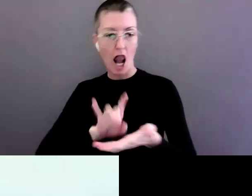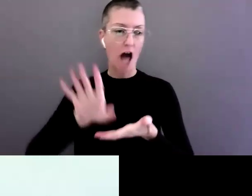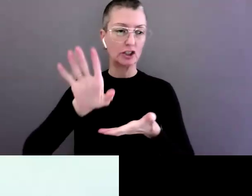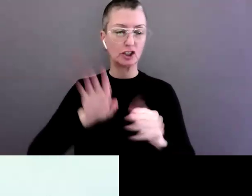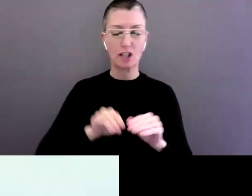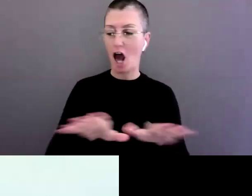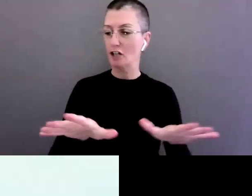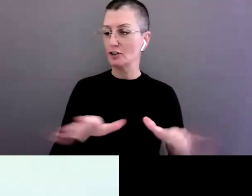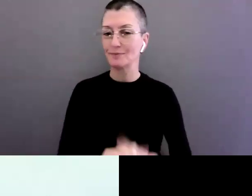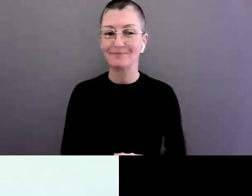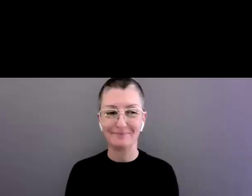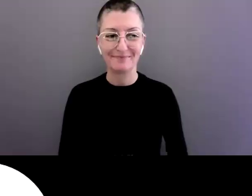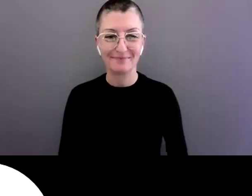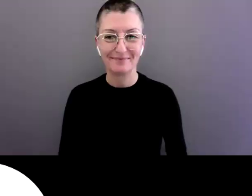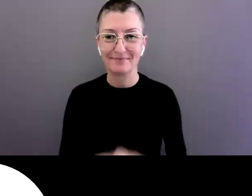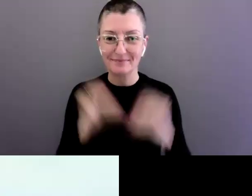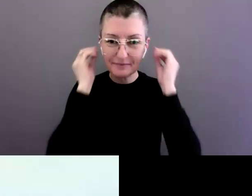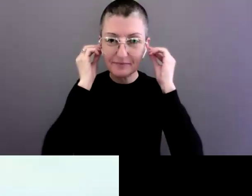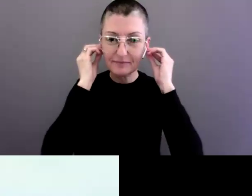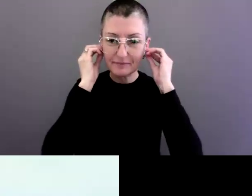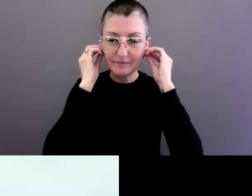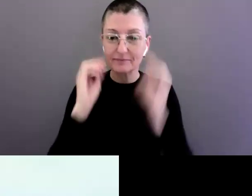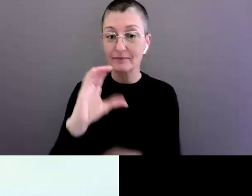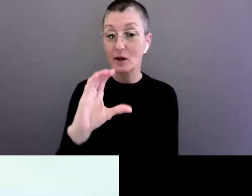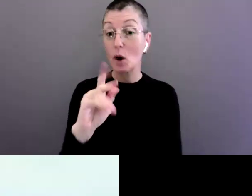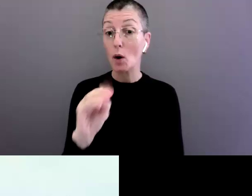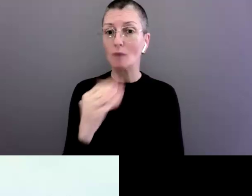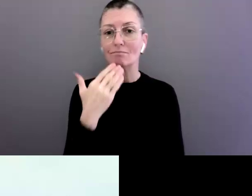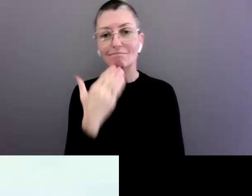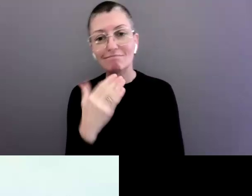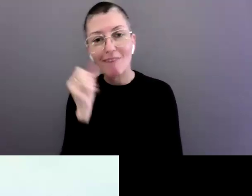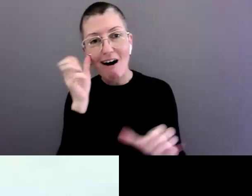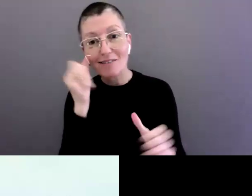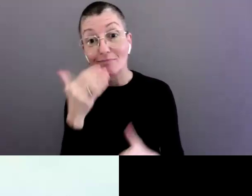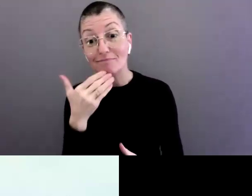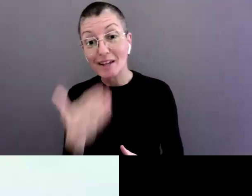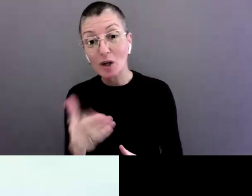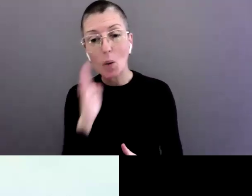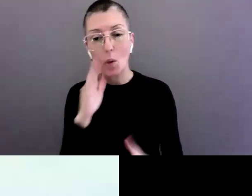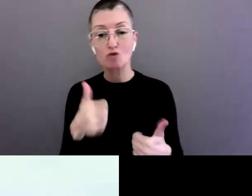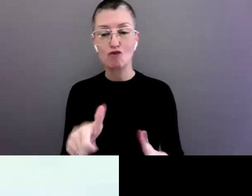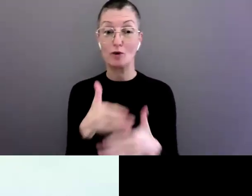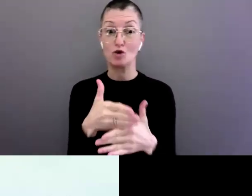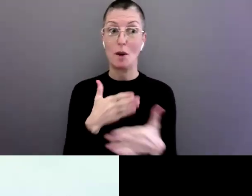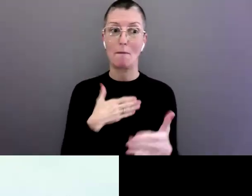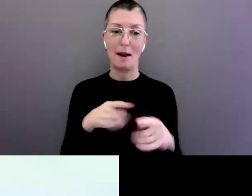Awesome. Thank you so much, Cashel. I will try to share my screen.